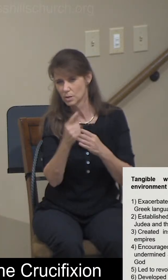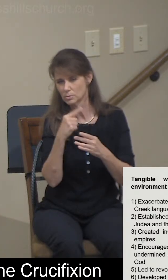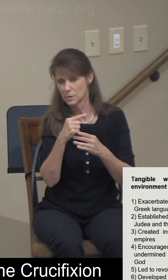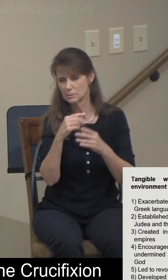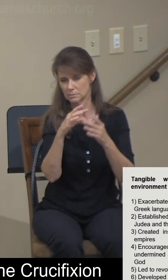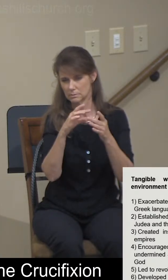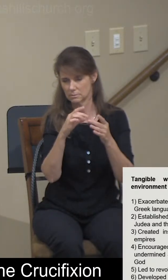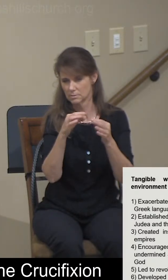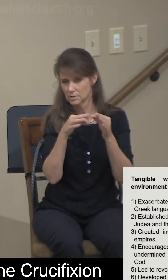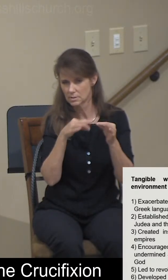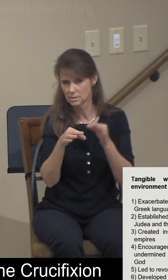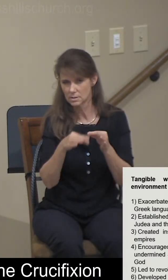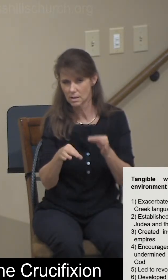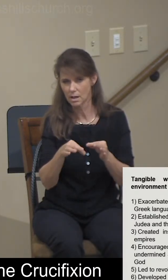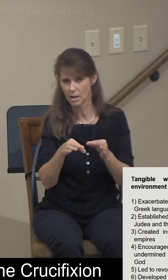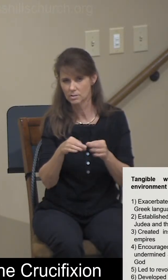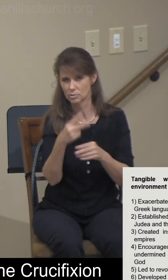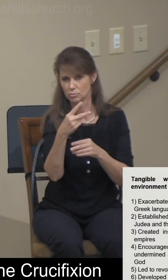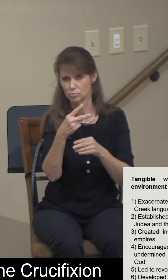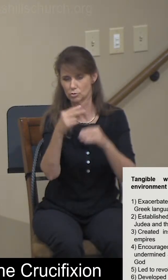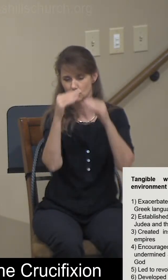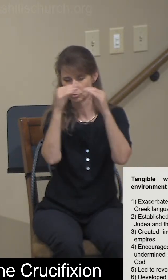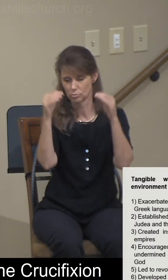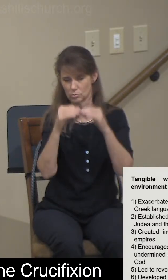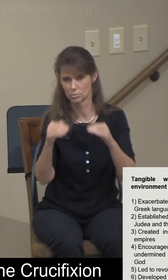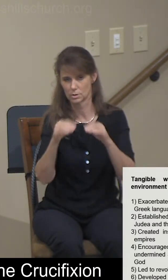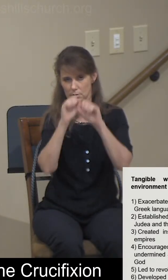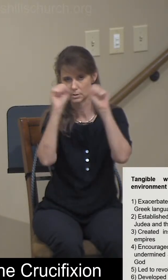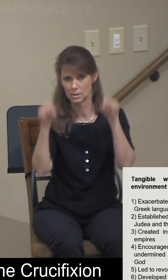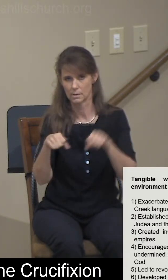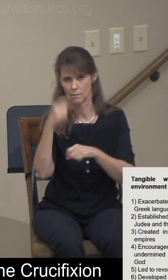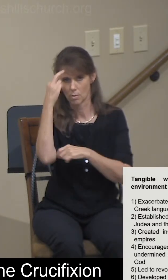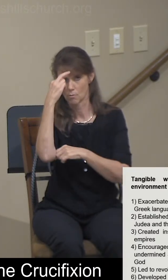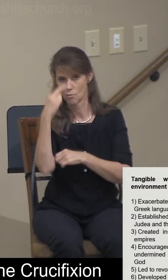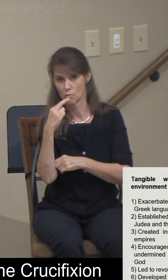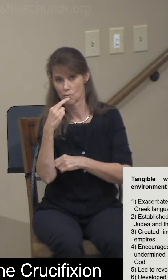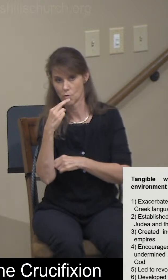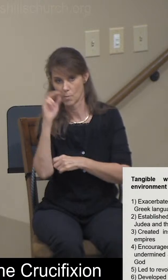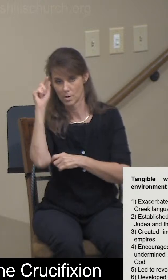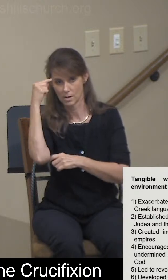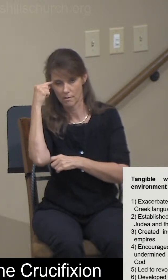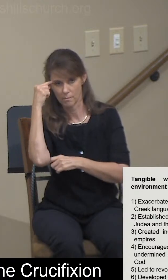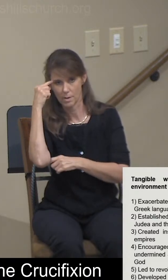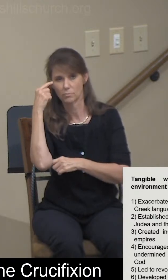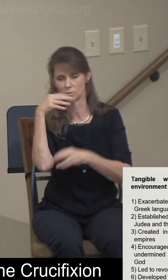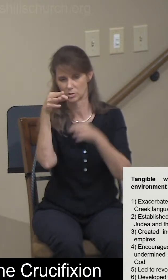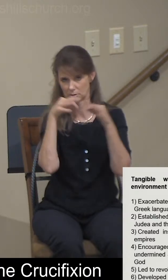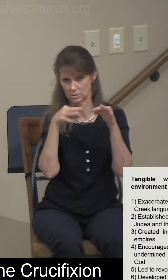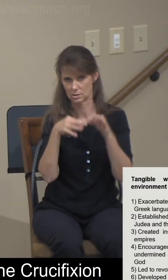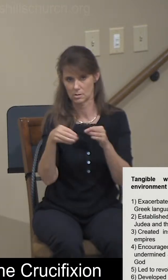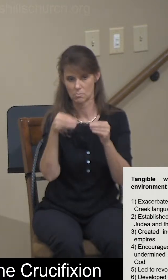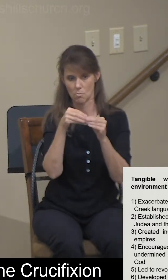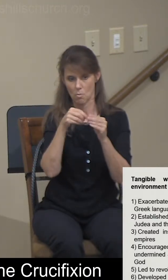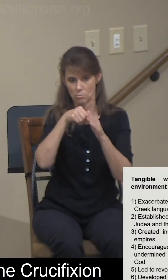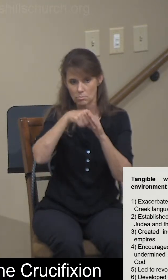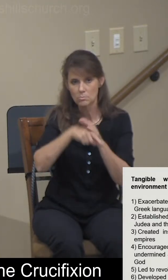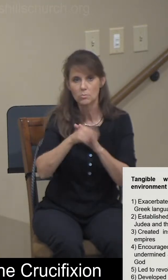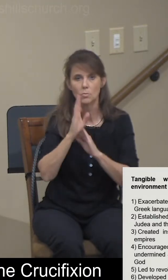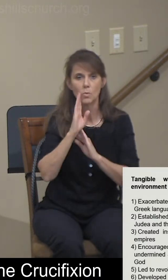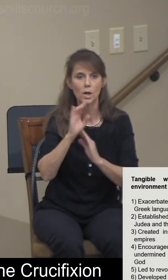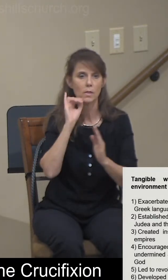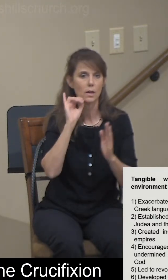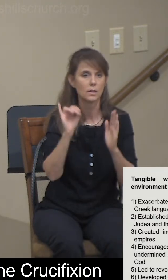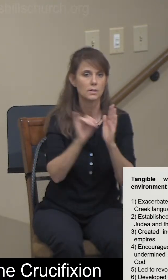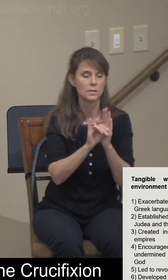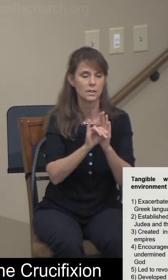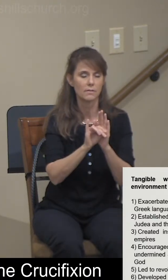of Roman government, we will discuss all of kind of those aspects that ultimately identified and